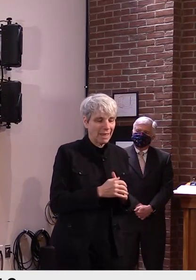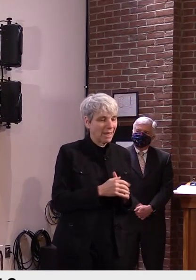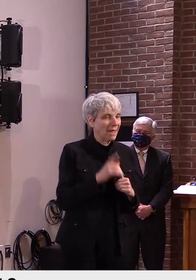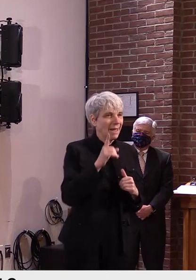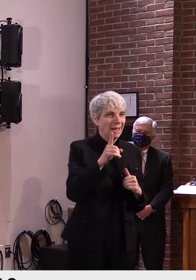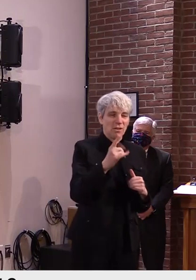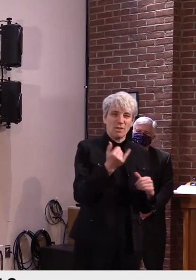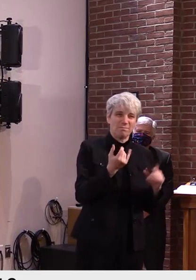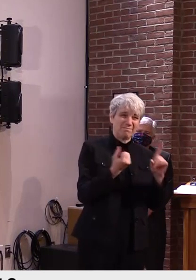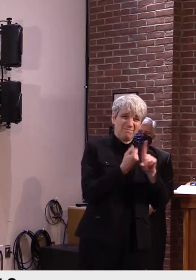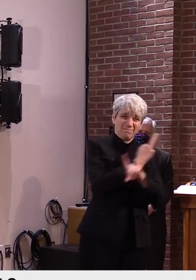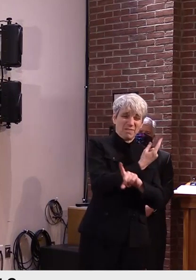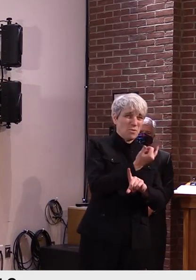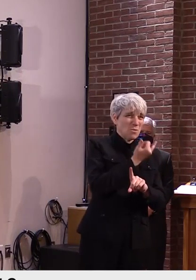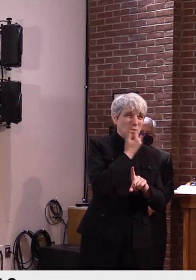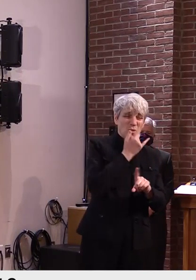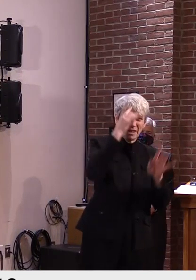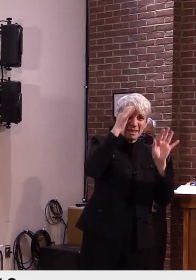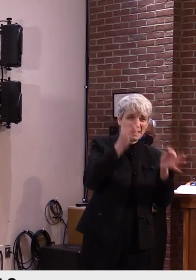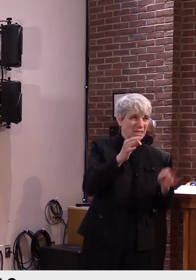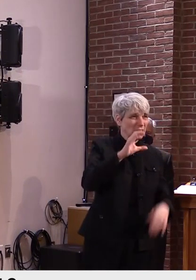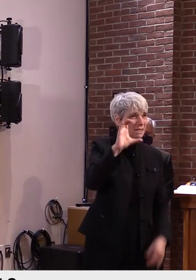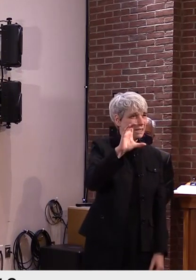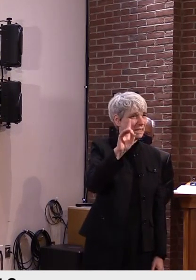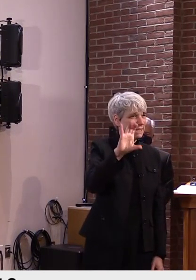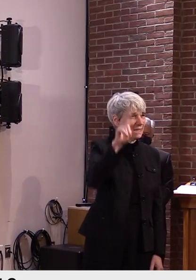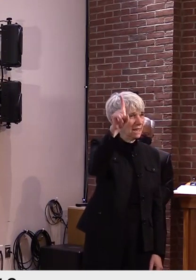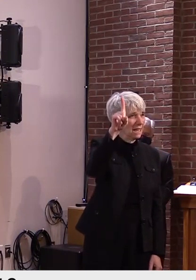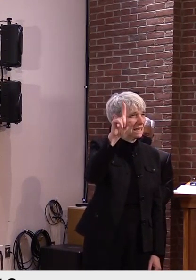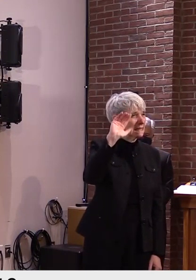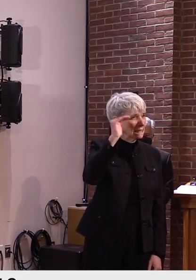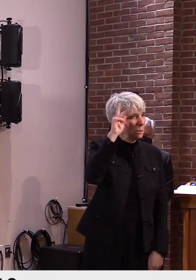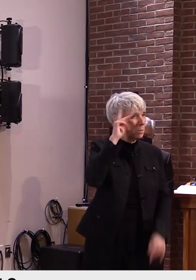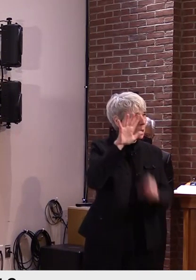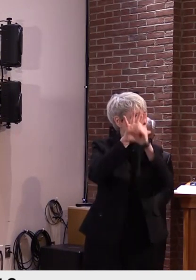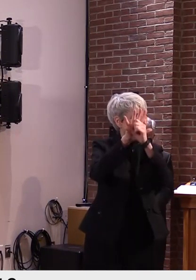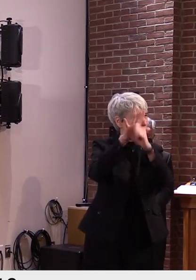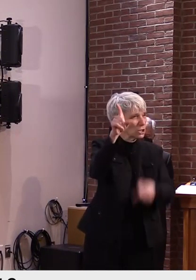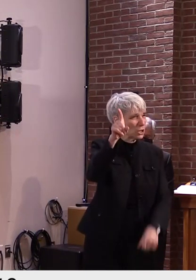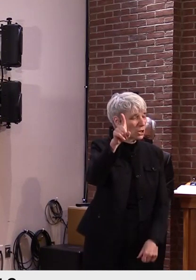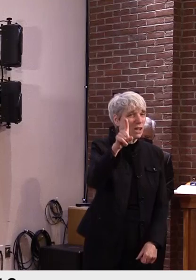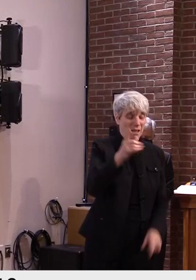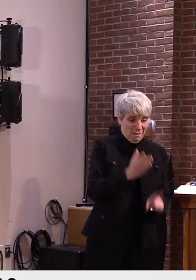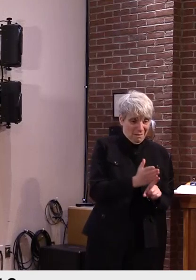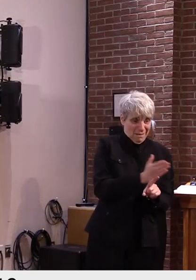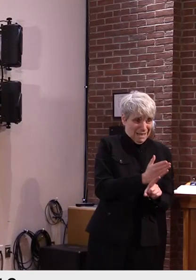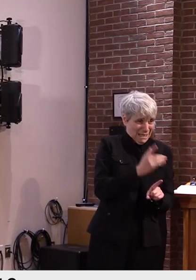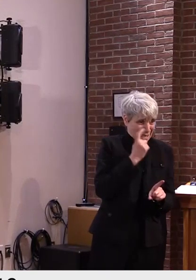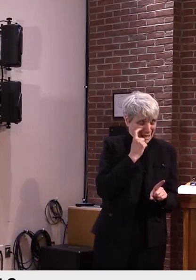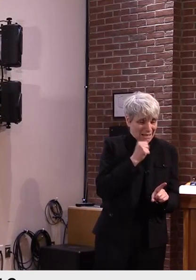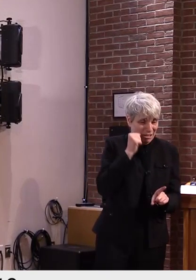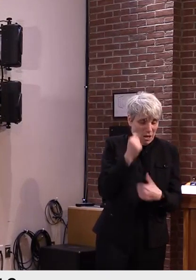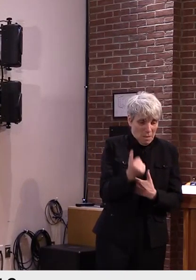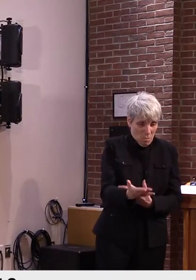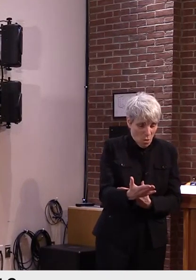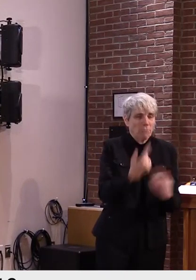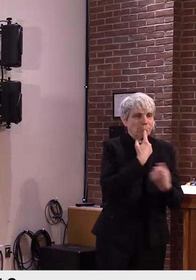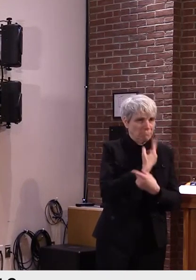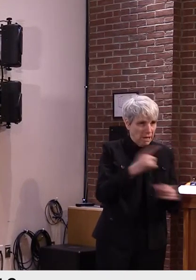politicization, the CDC abruptly dropped new guidance from its website about airborne transmission